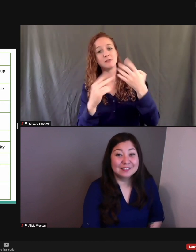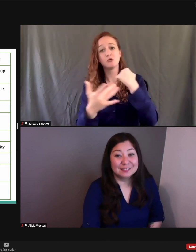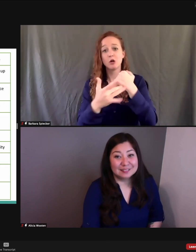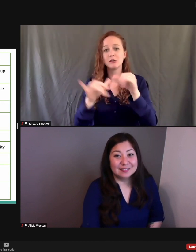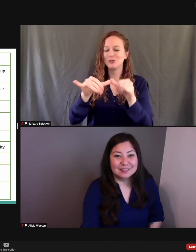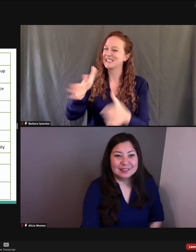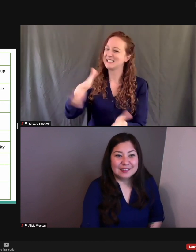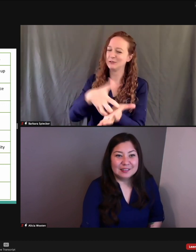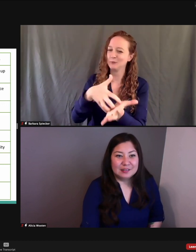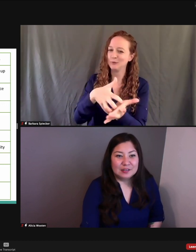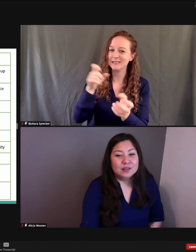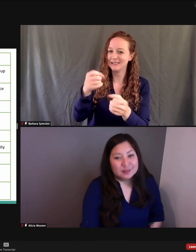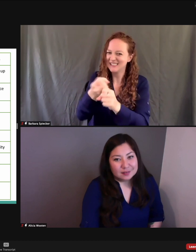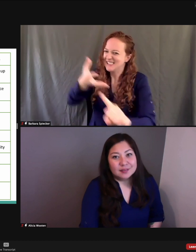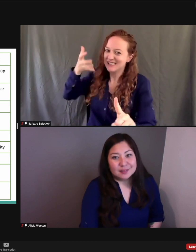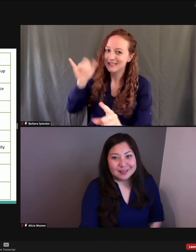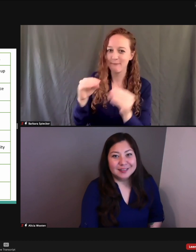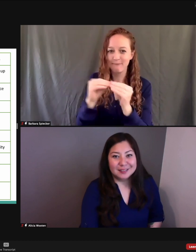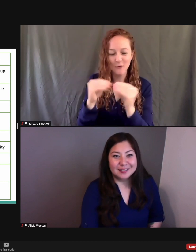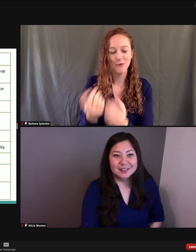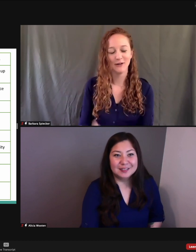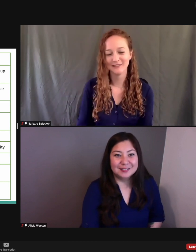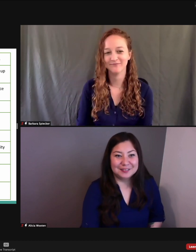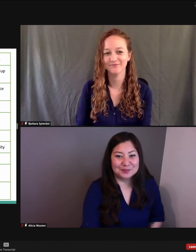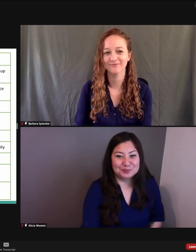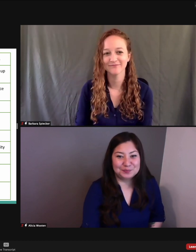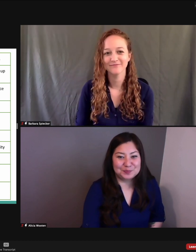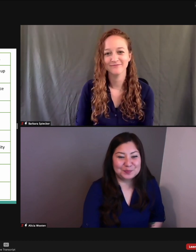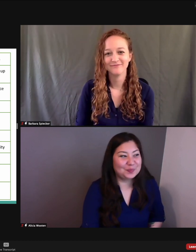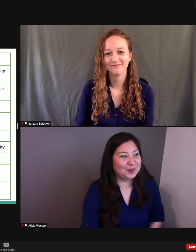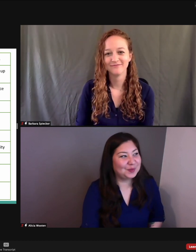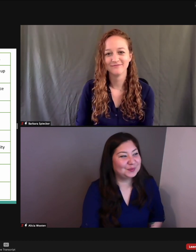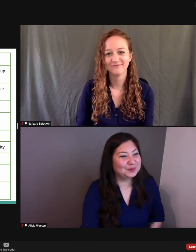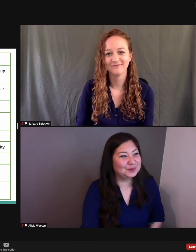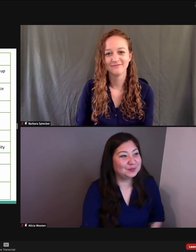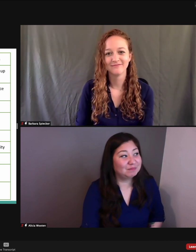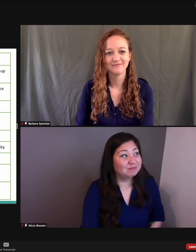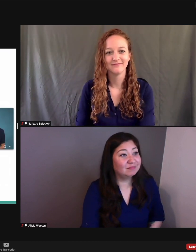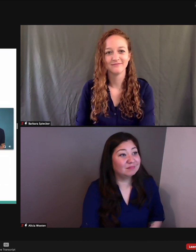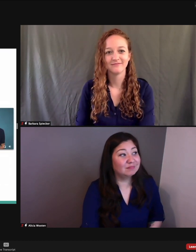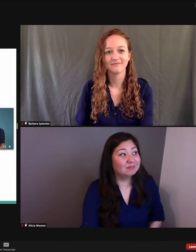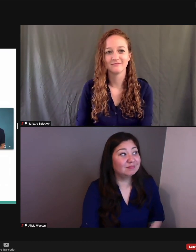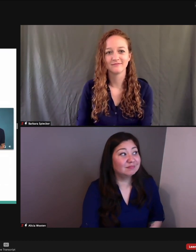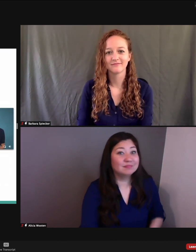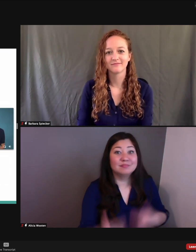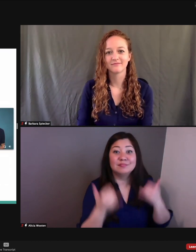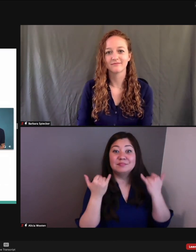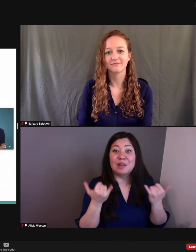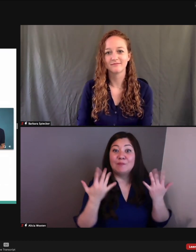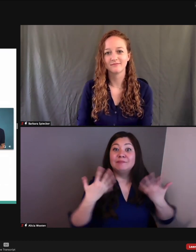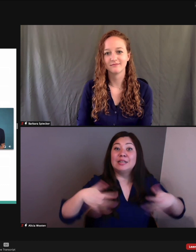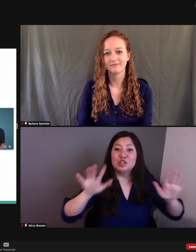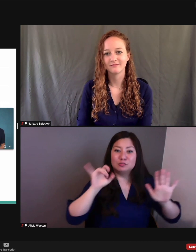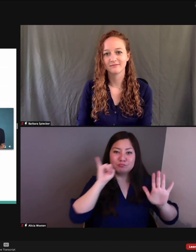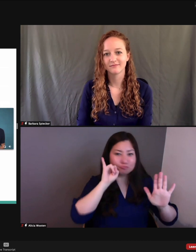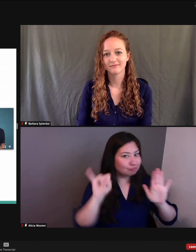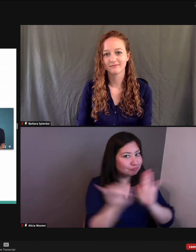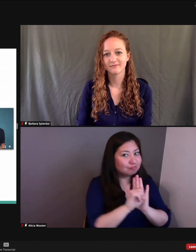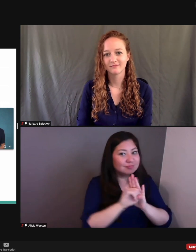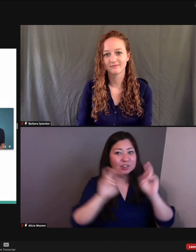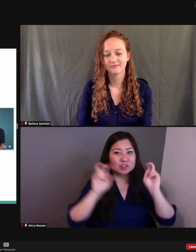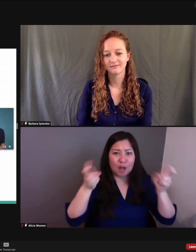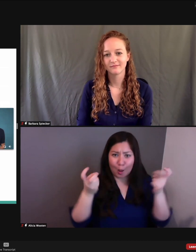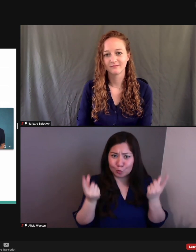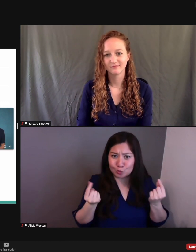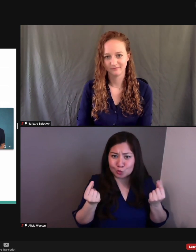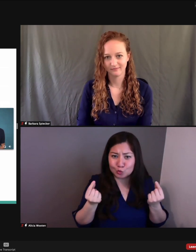it's today related with climate change or black hole, or what other ideas have come